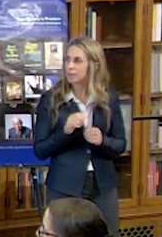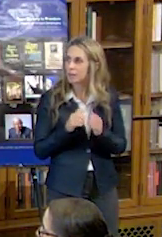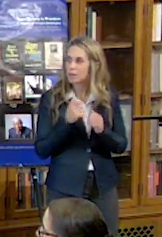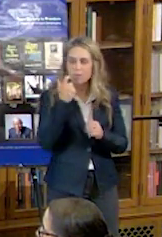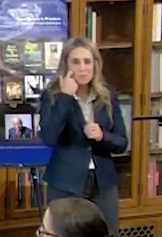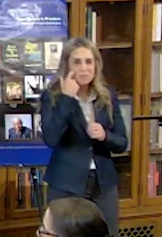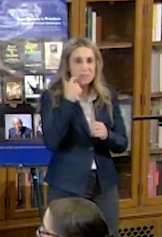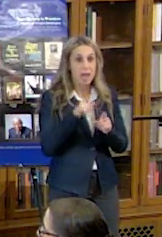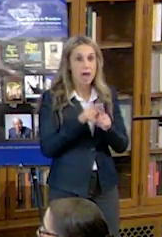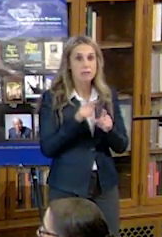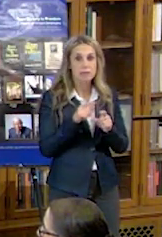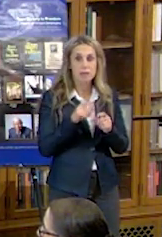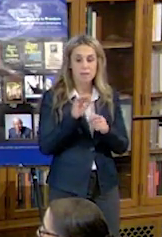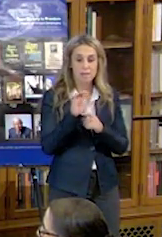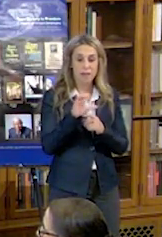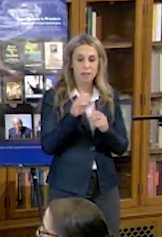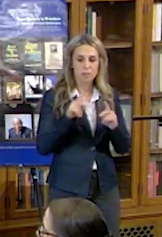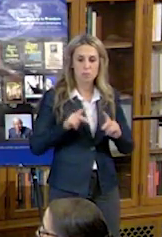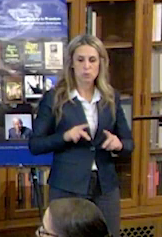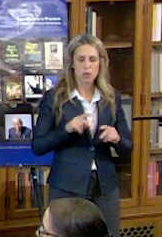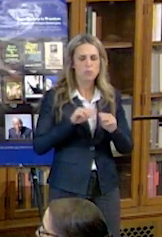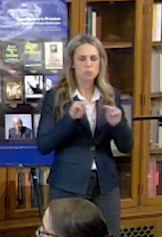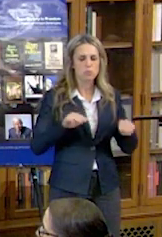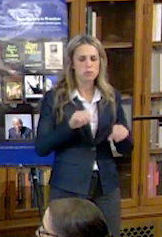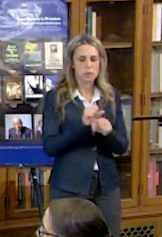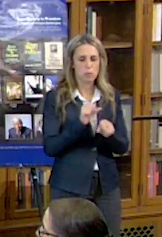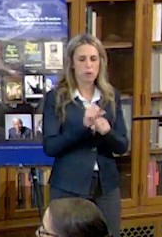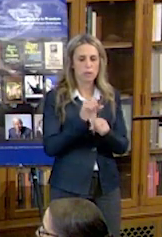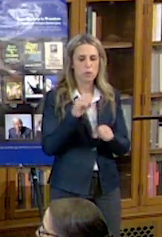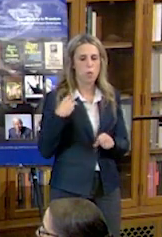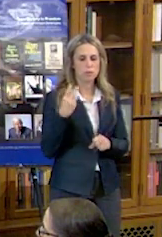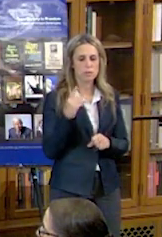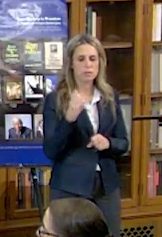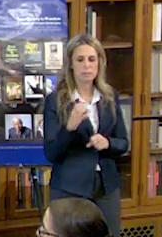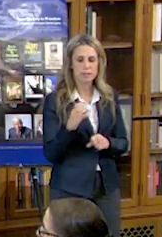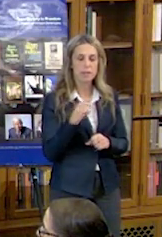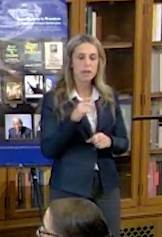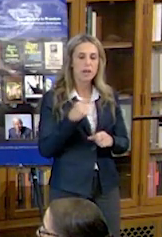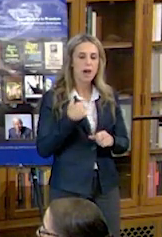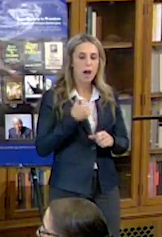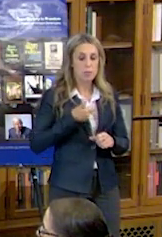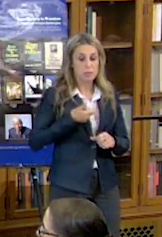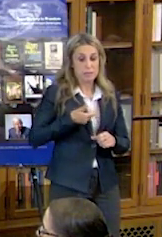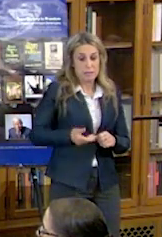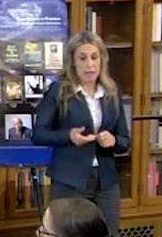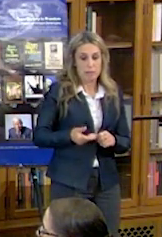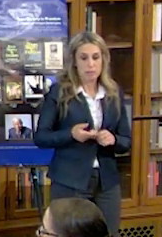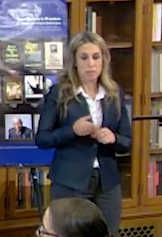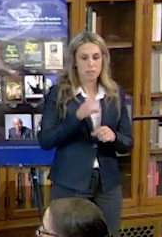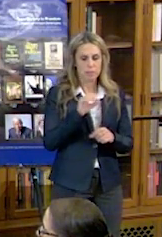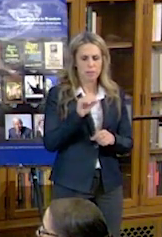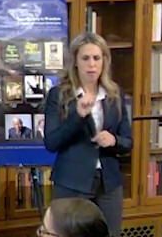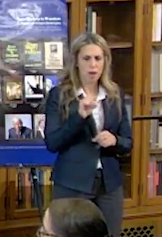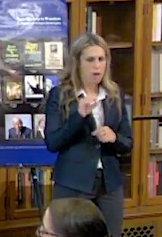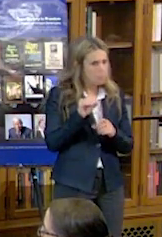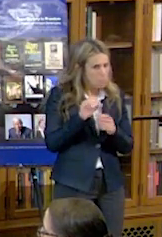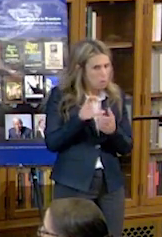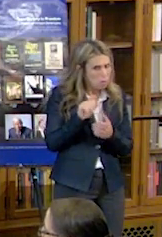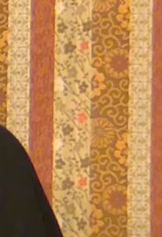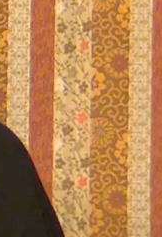faculty person doing some Museum work in DC and I was a guest of the cosmo Club